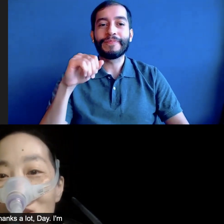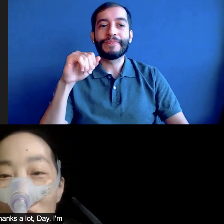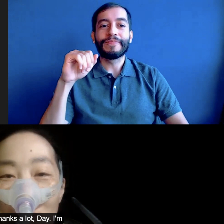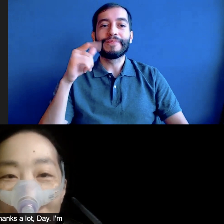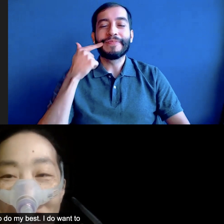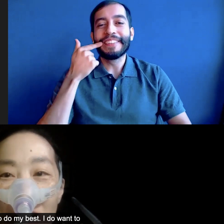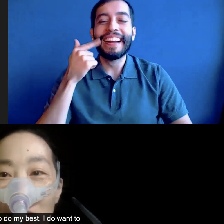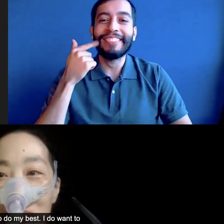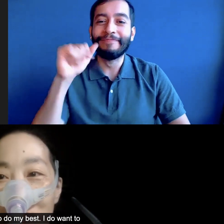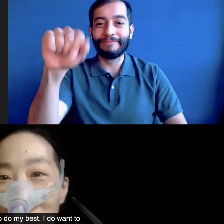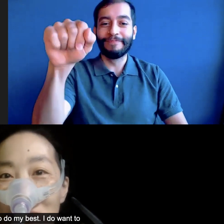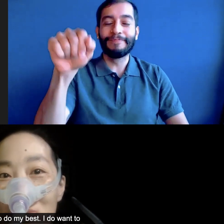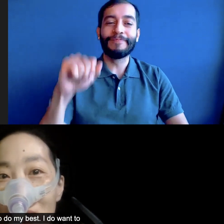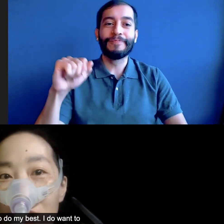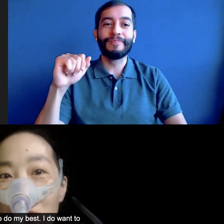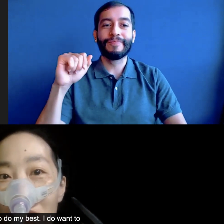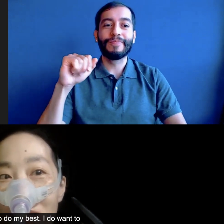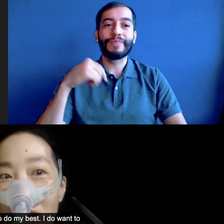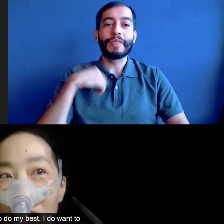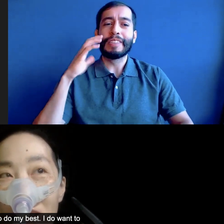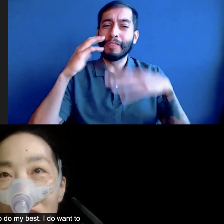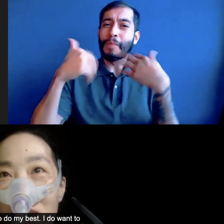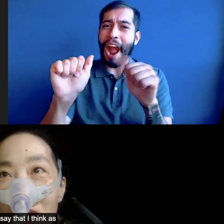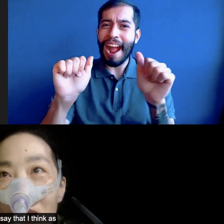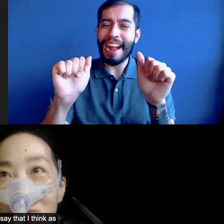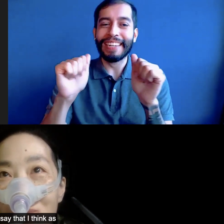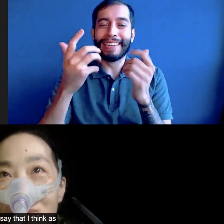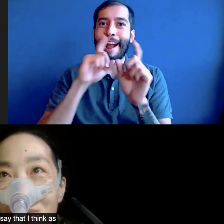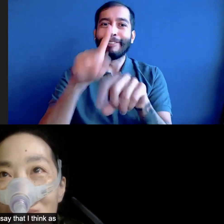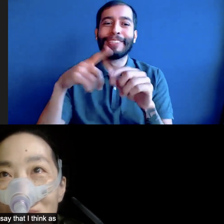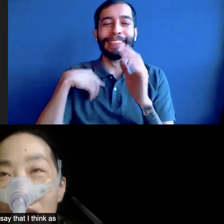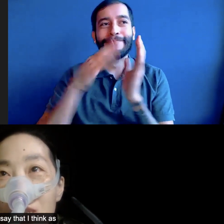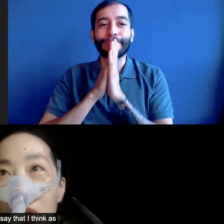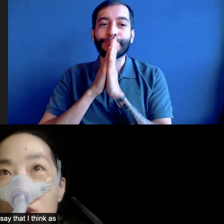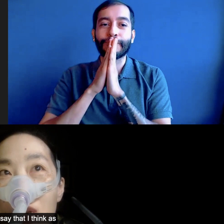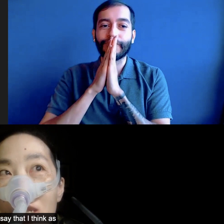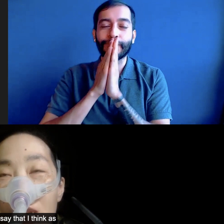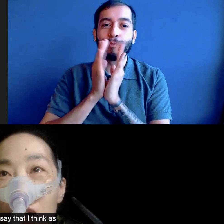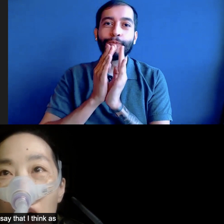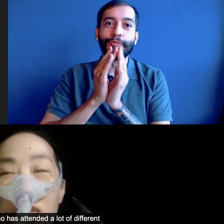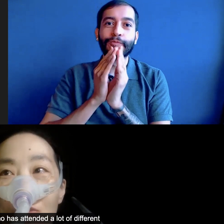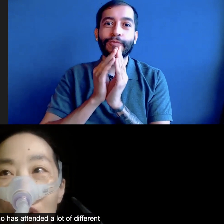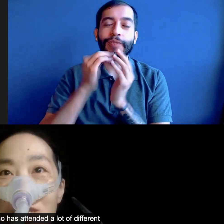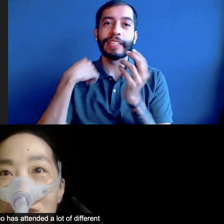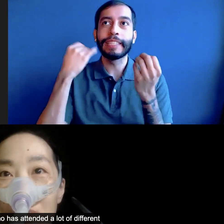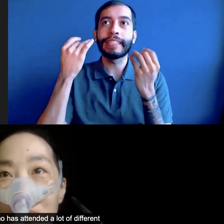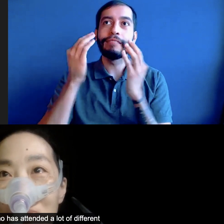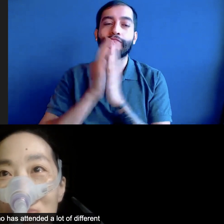gonna do my best. I do want to say that I think as somebody who's attended a lot of